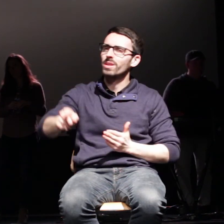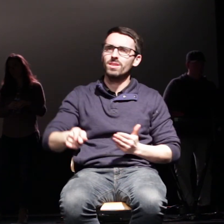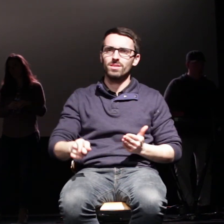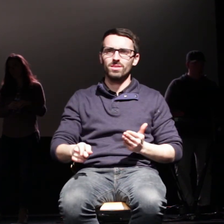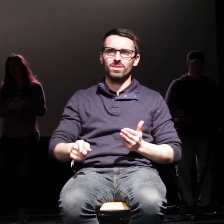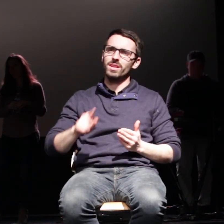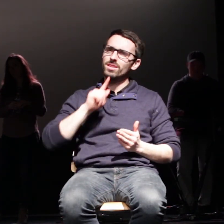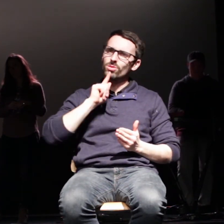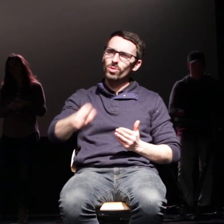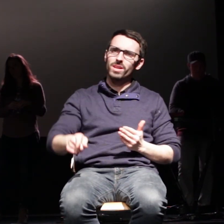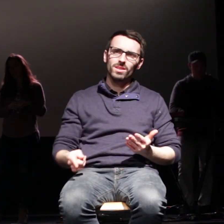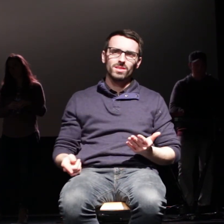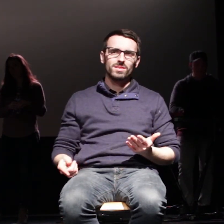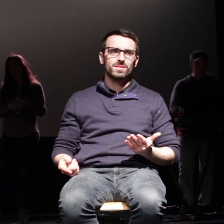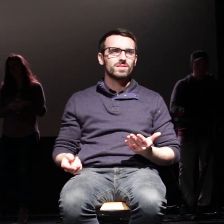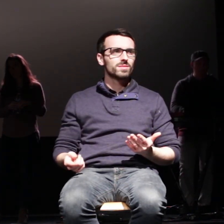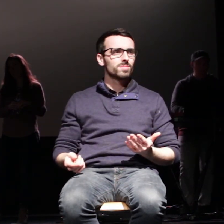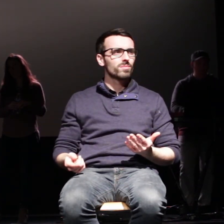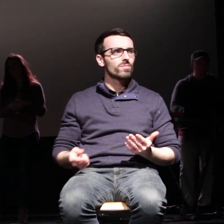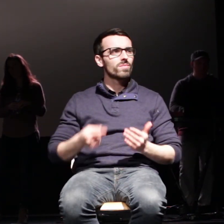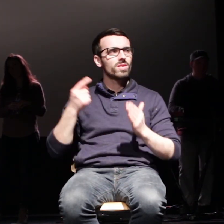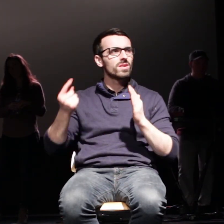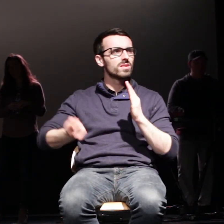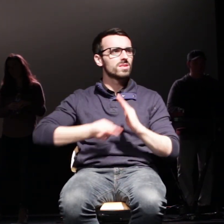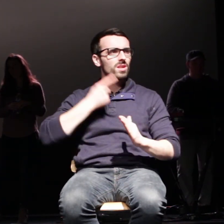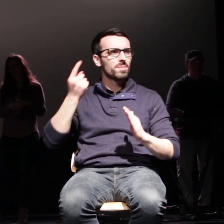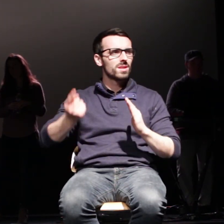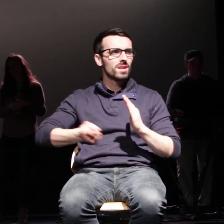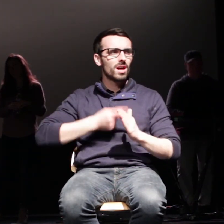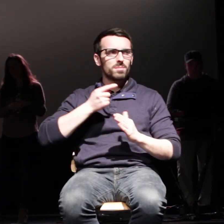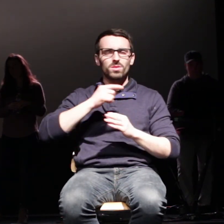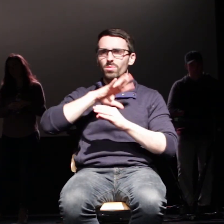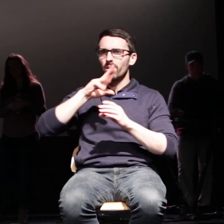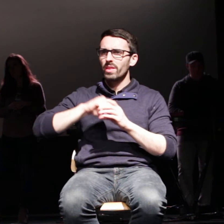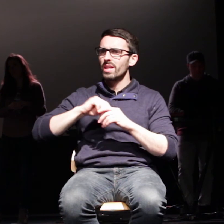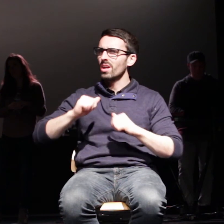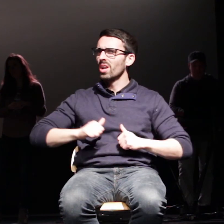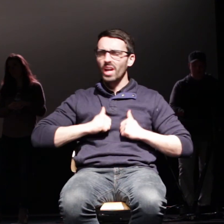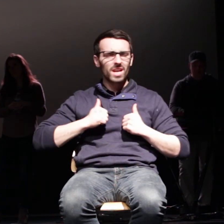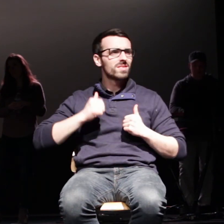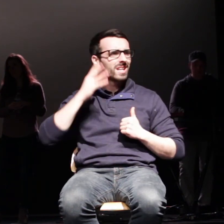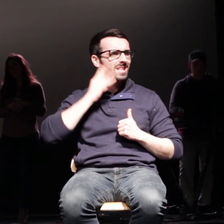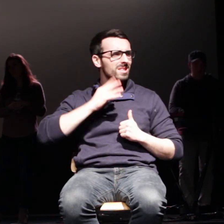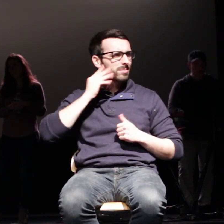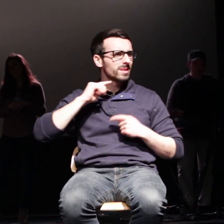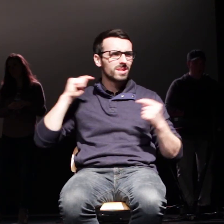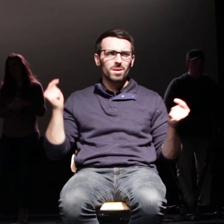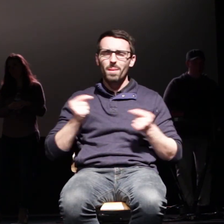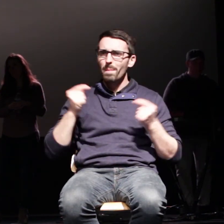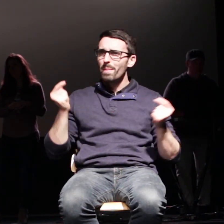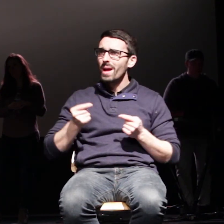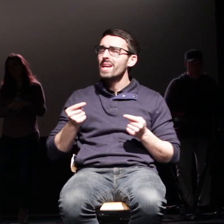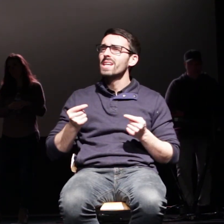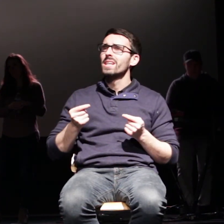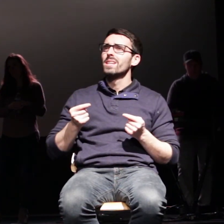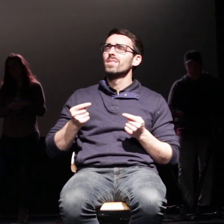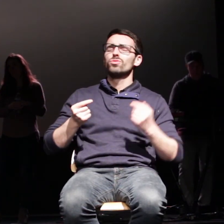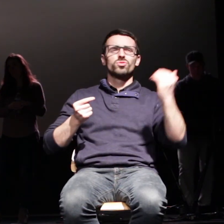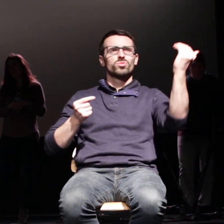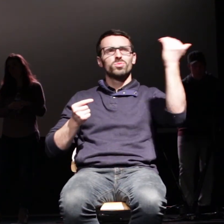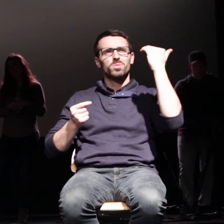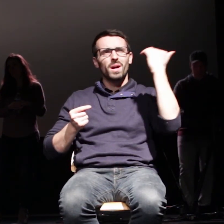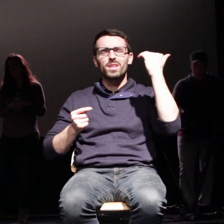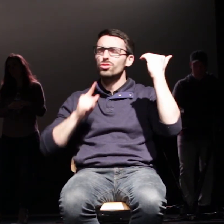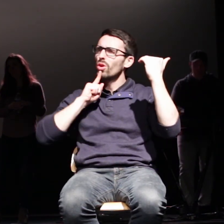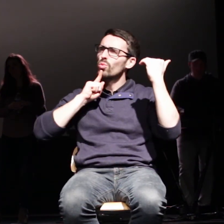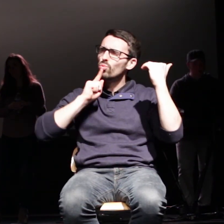real. Sometimes we need pain in our lives to wake us up and remind us how real the hope of Jesus actually is. Because what I